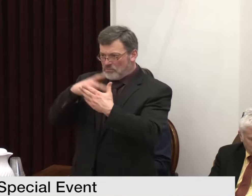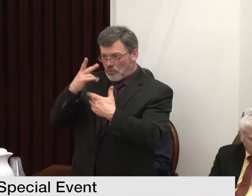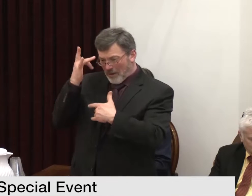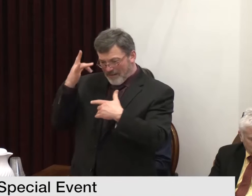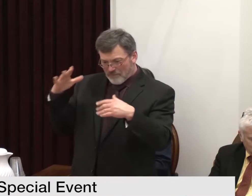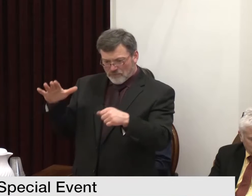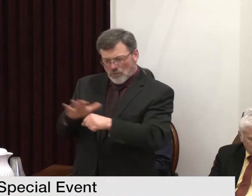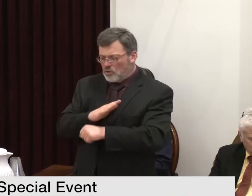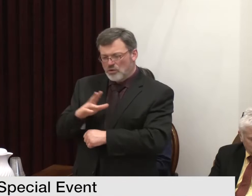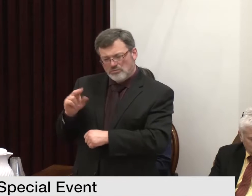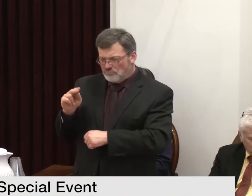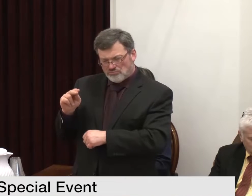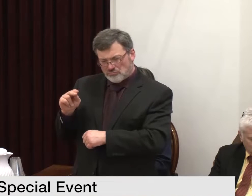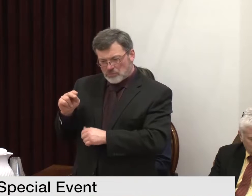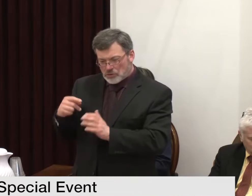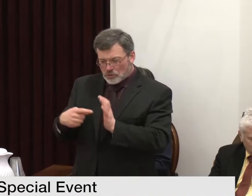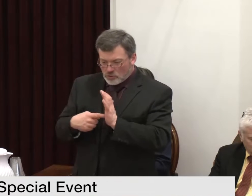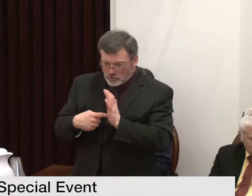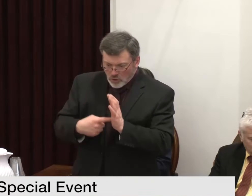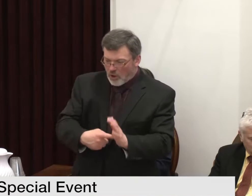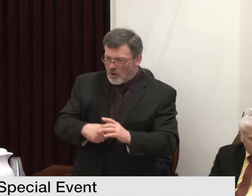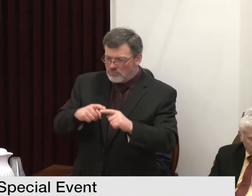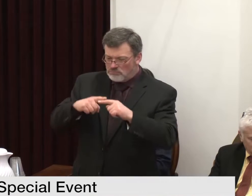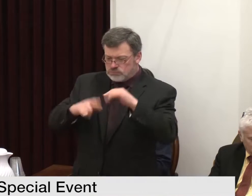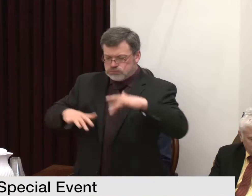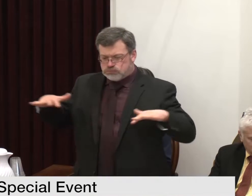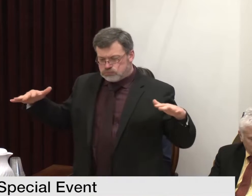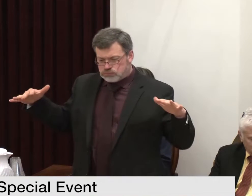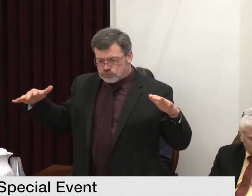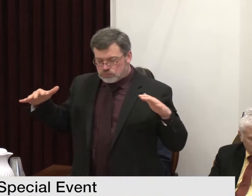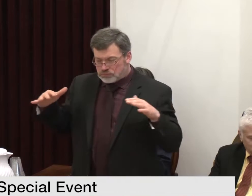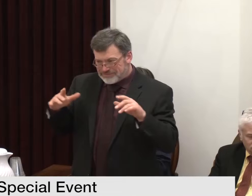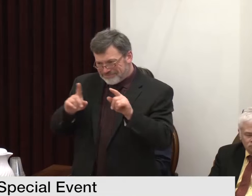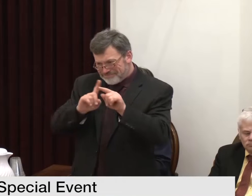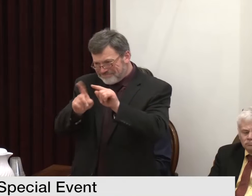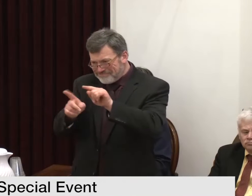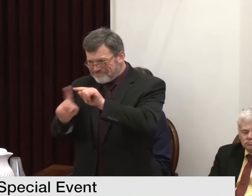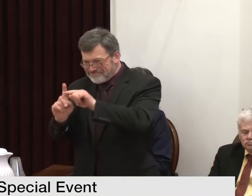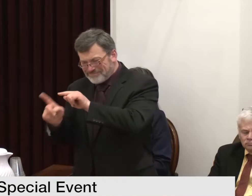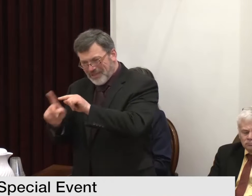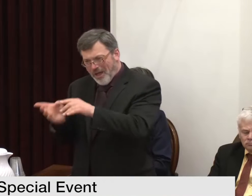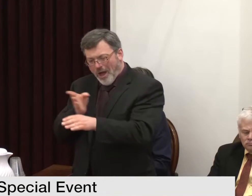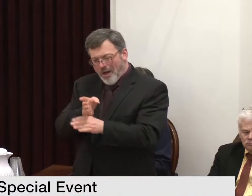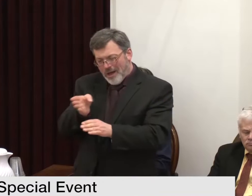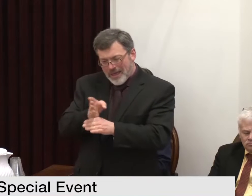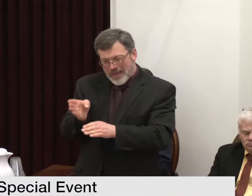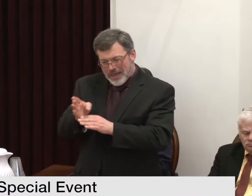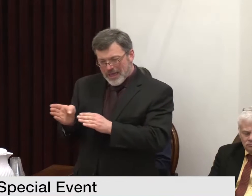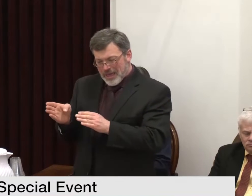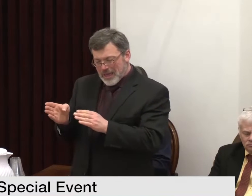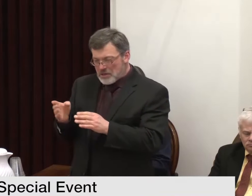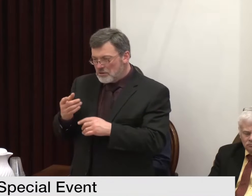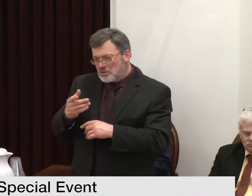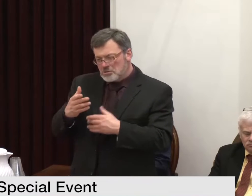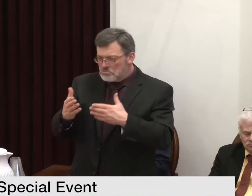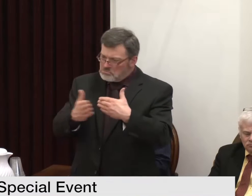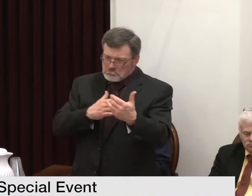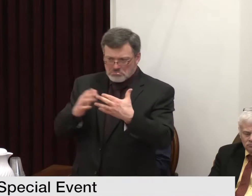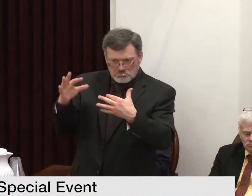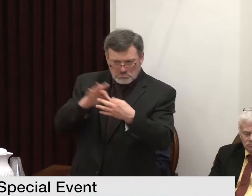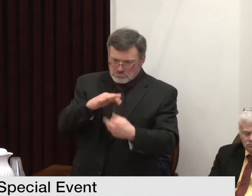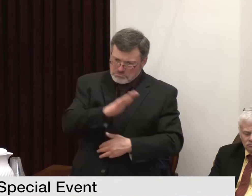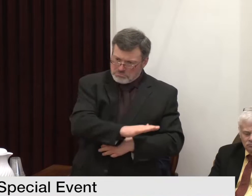of careers and skills available by making sure everyone, regardless of track, has the chance to explore